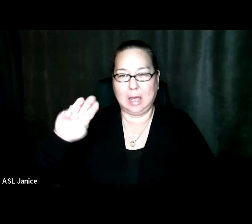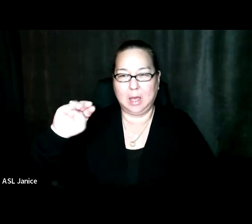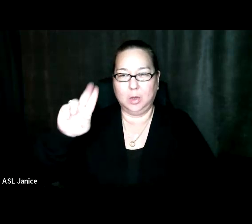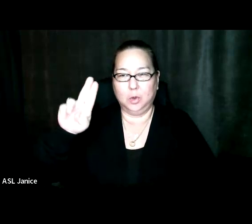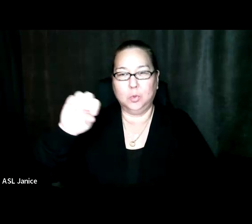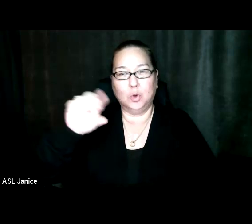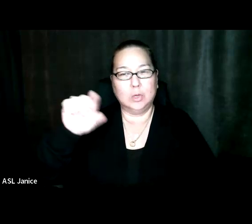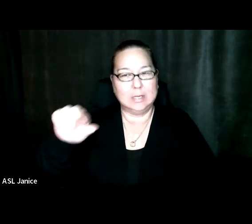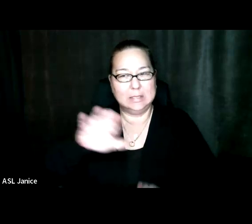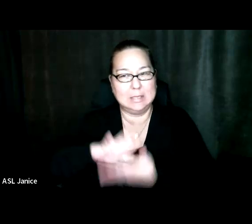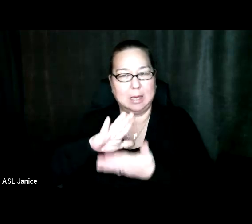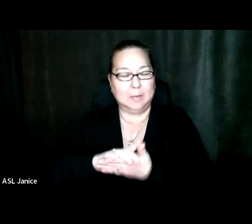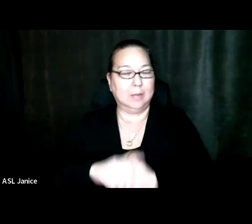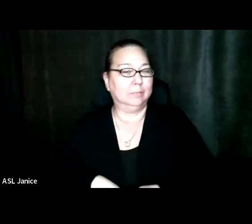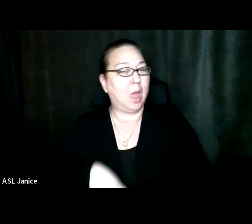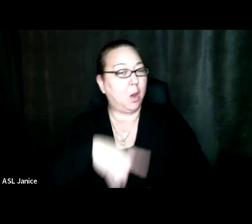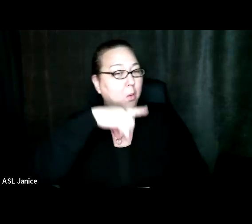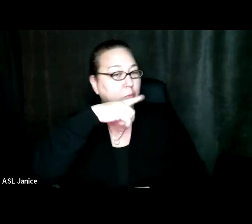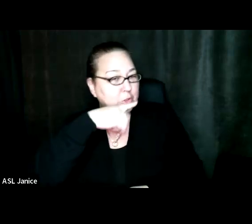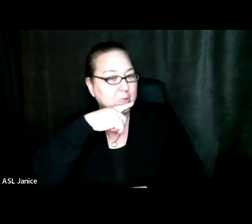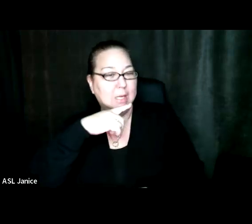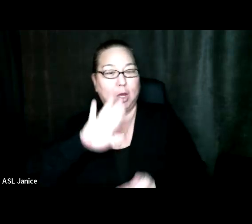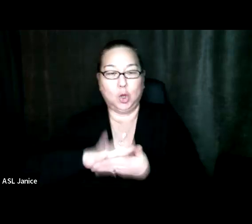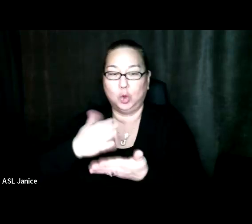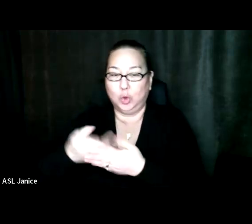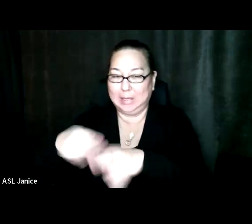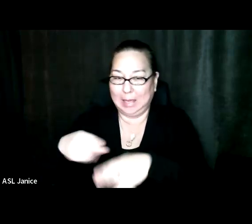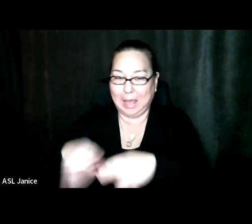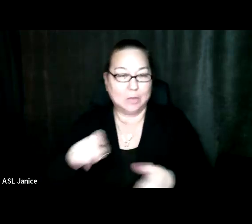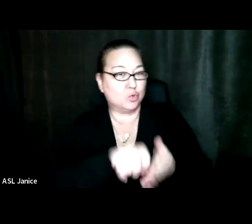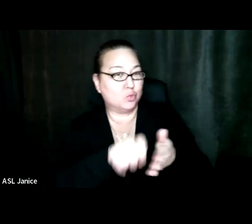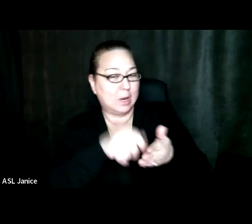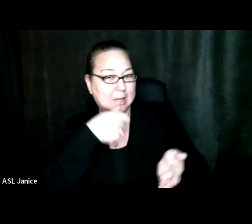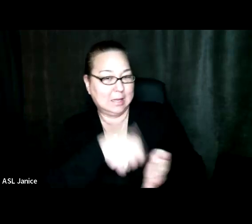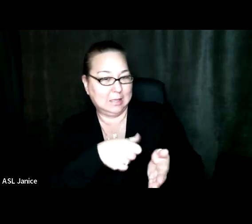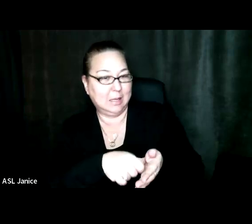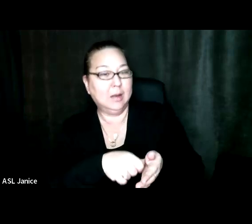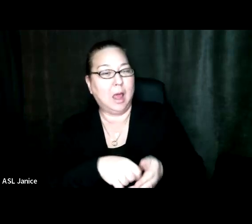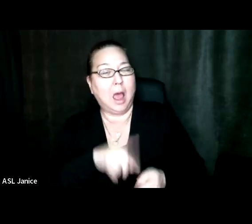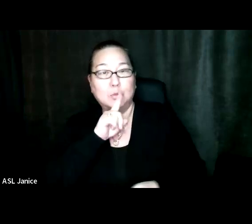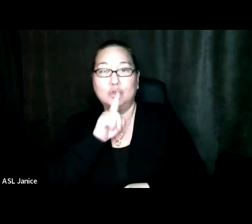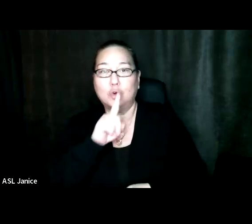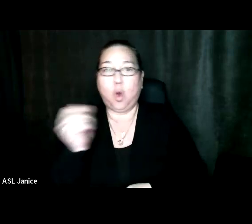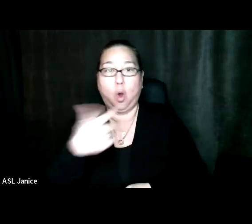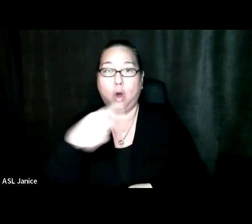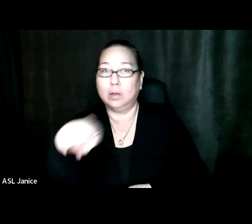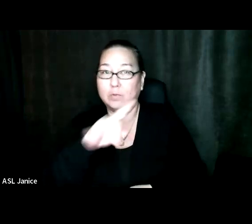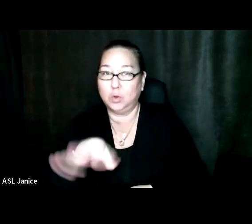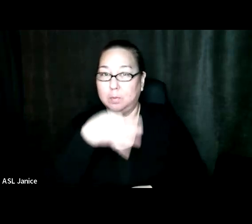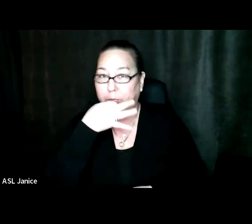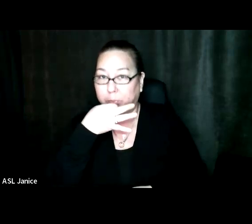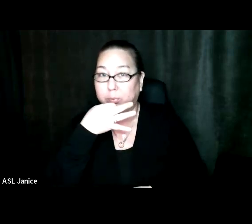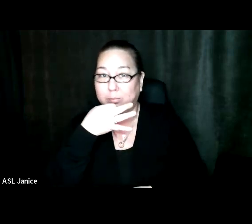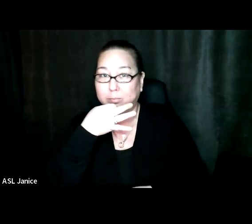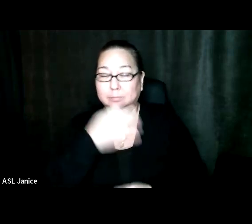cooking eggs, writing a letter. These are all skills and abilities that, I would hazard to guess, you have all mastered, more or less anyways. If